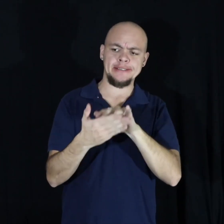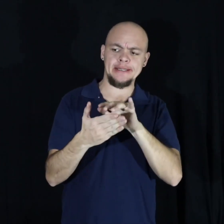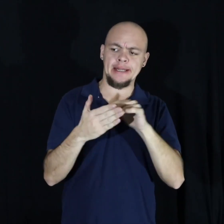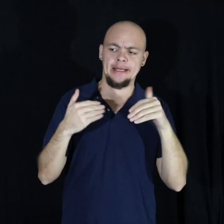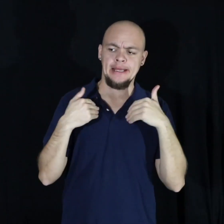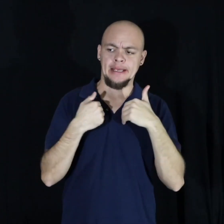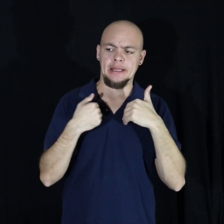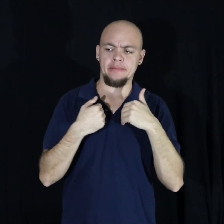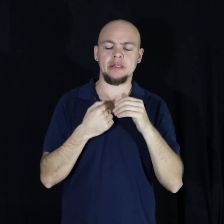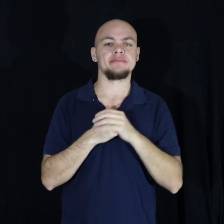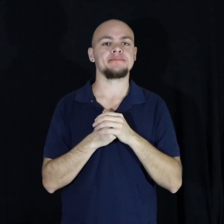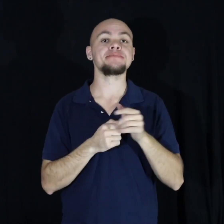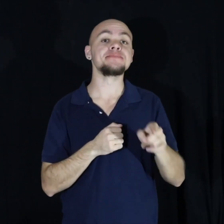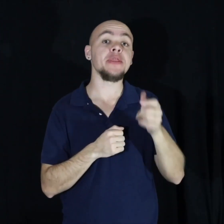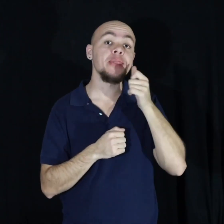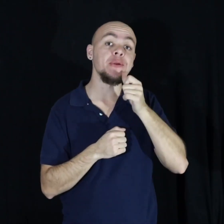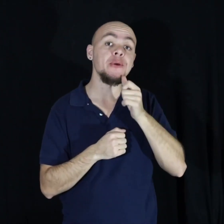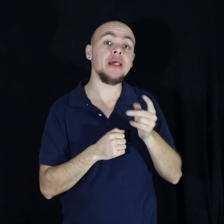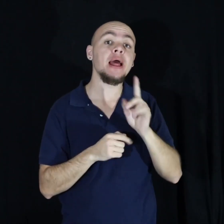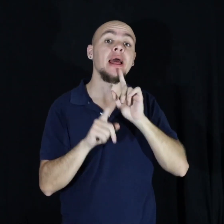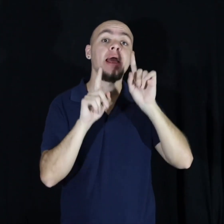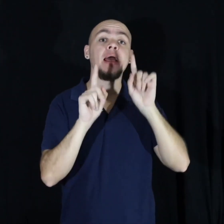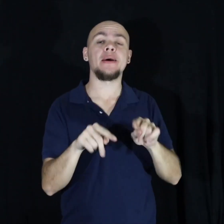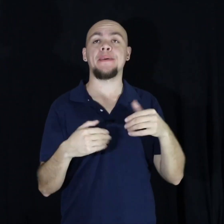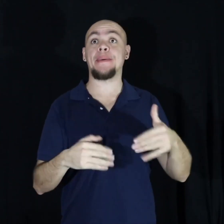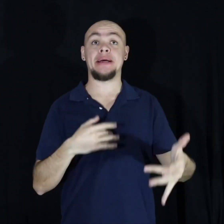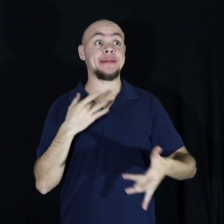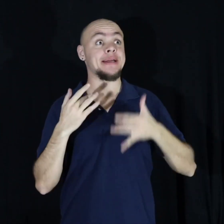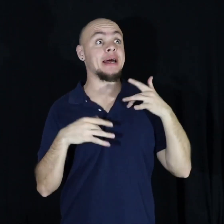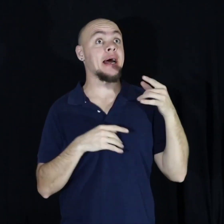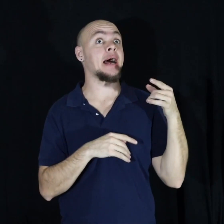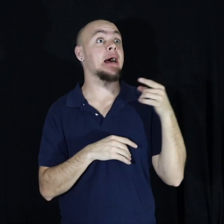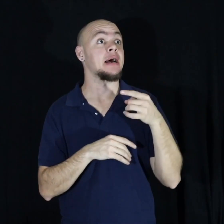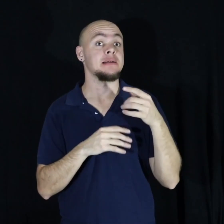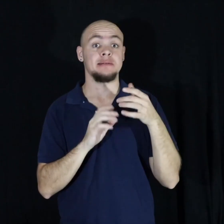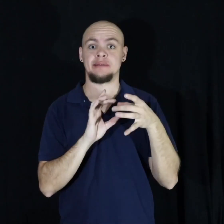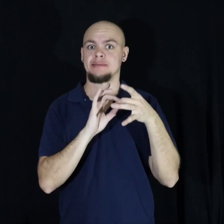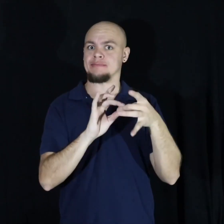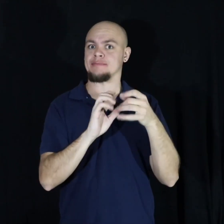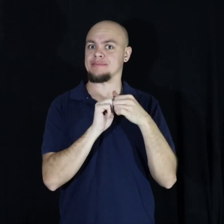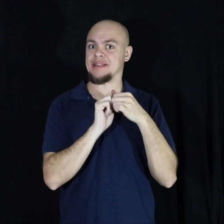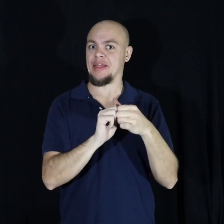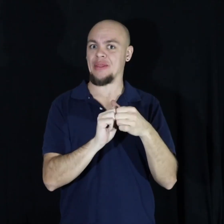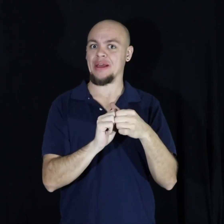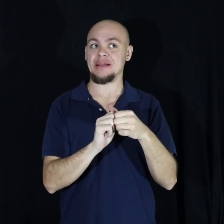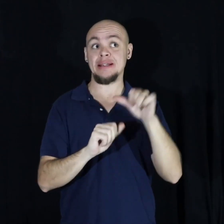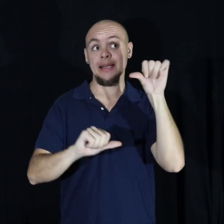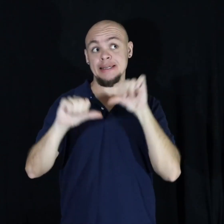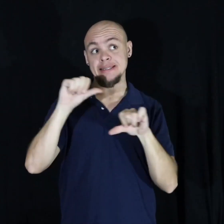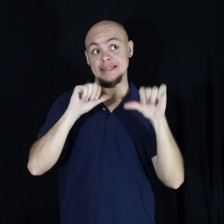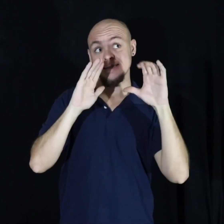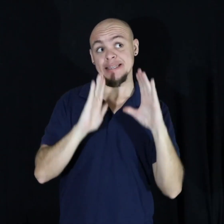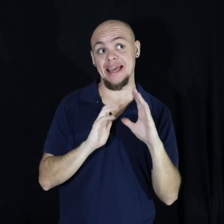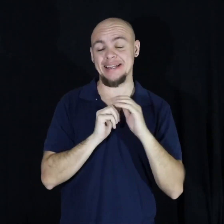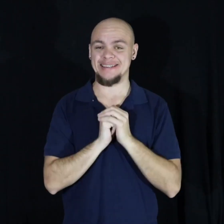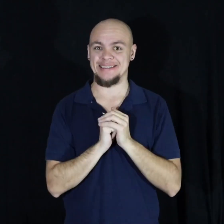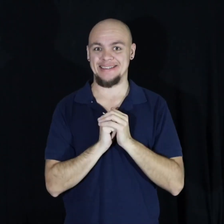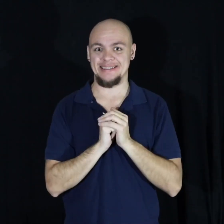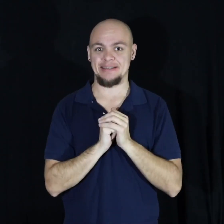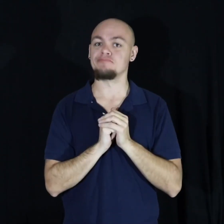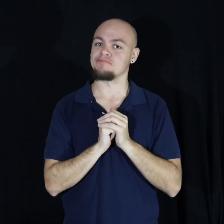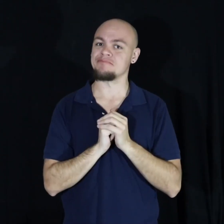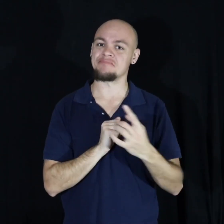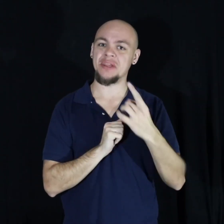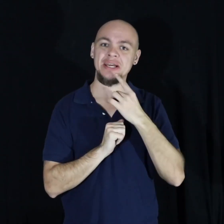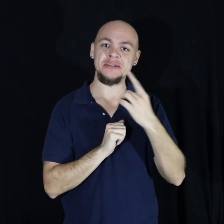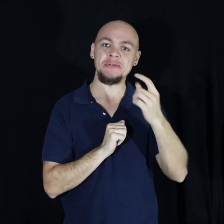animals?" And the little girls answered with so much excitement, in unison, "A scientist." And I told